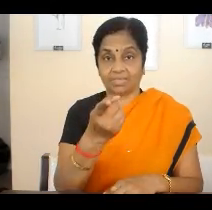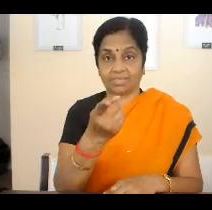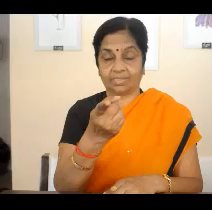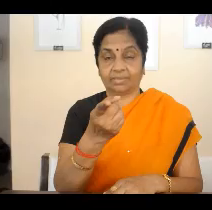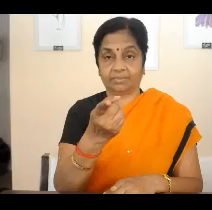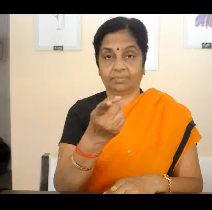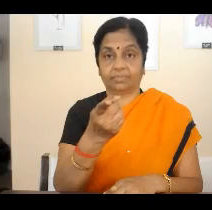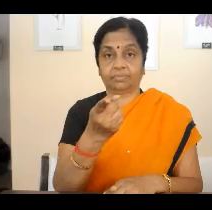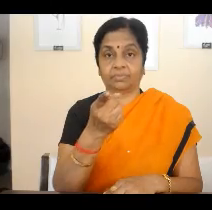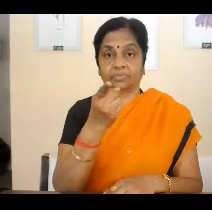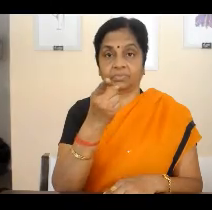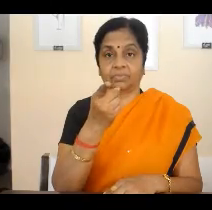that because